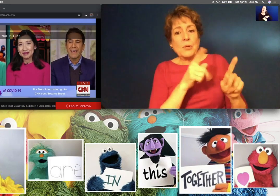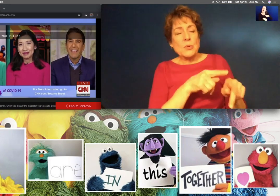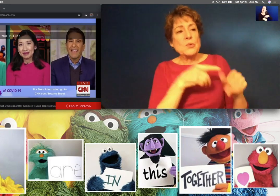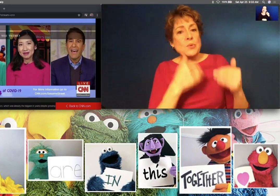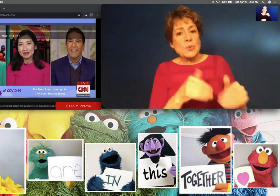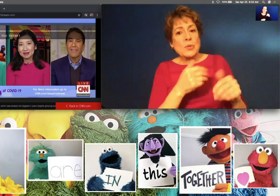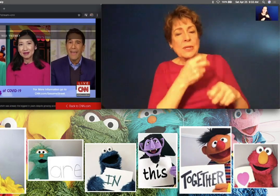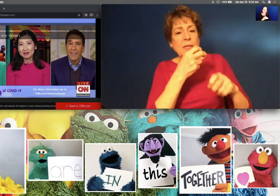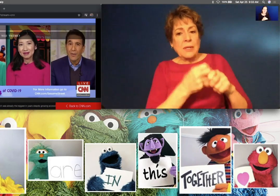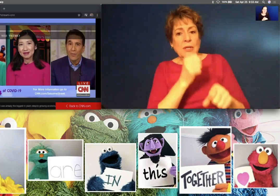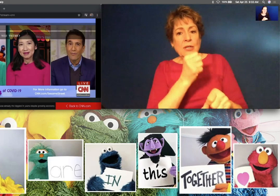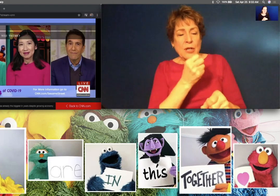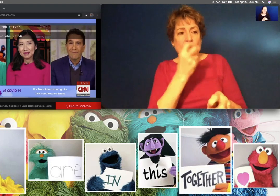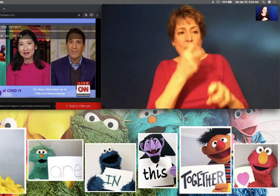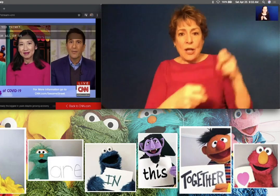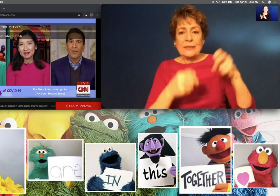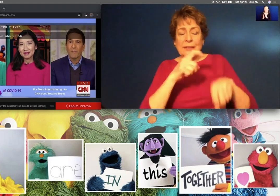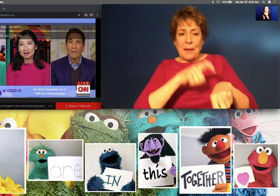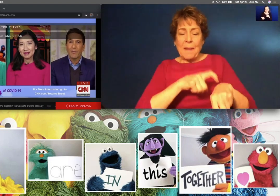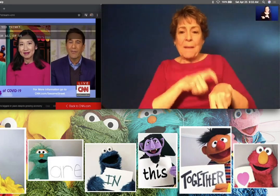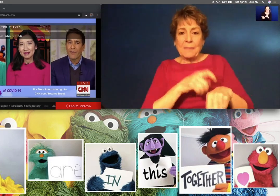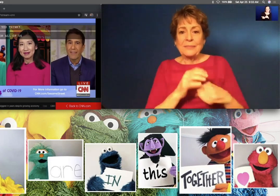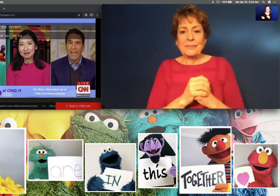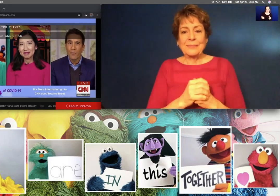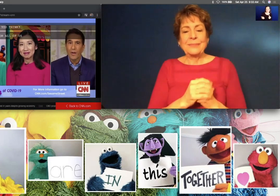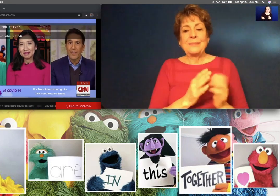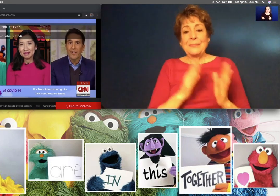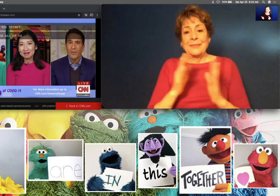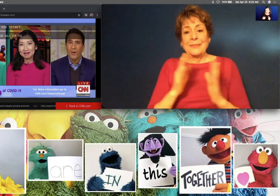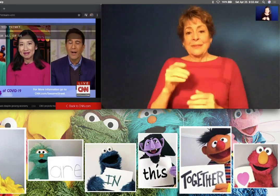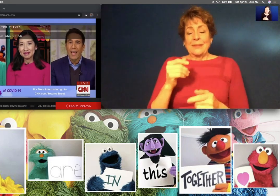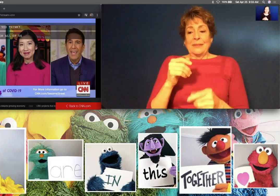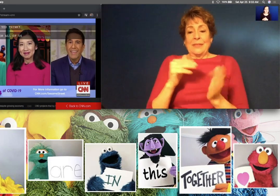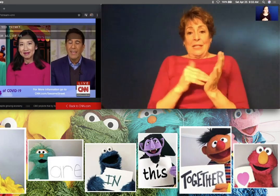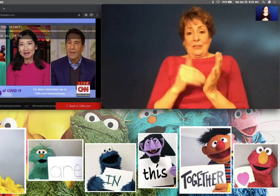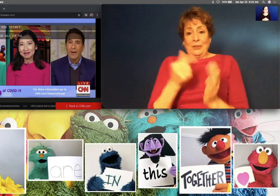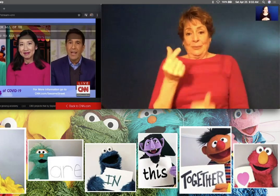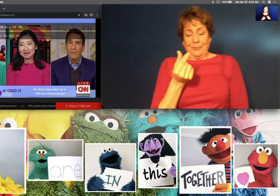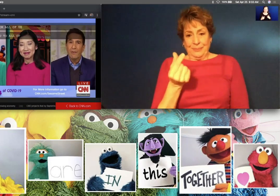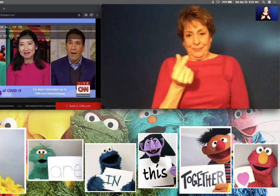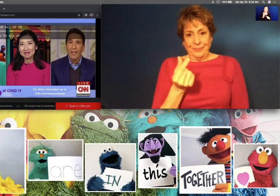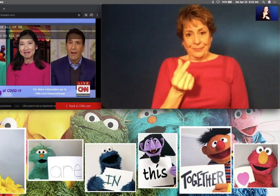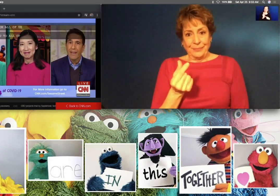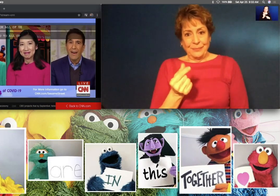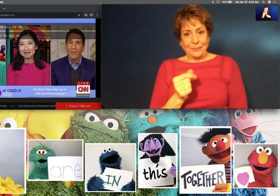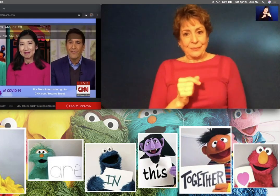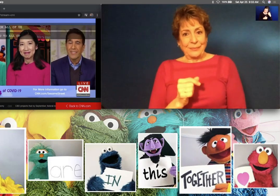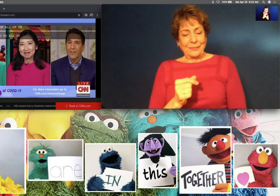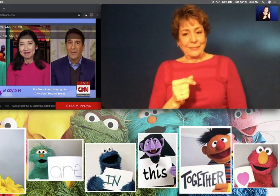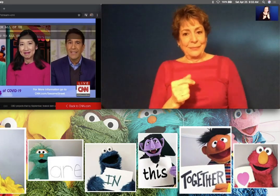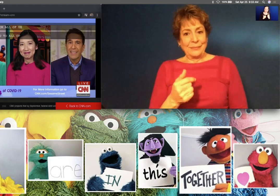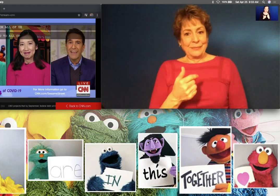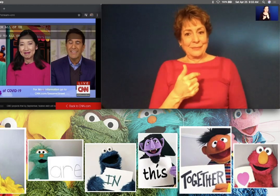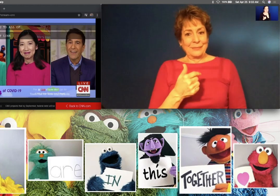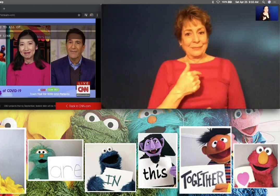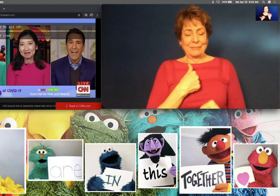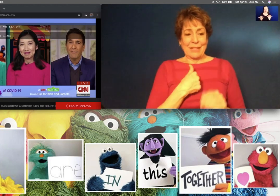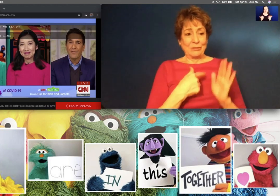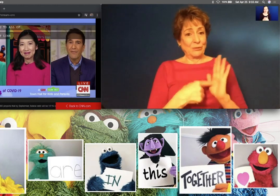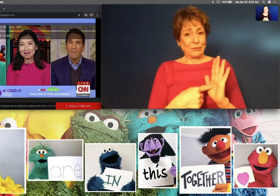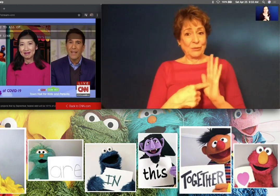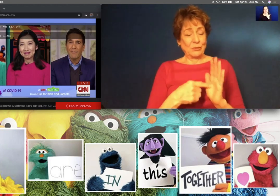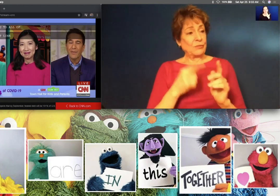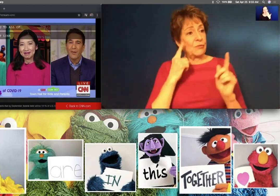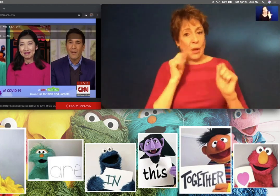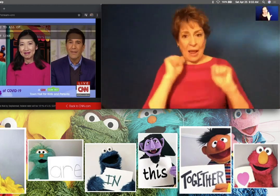say thank you to all the people, the frontline workers who are keeping our country running right now. These are really tough times